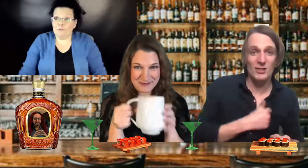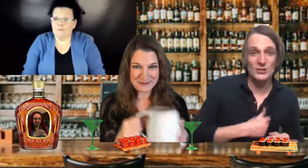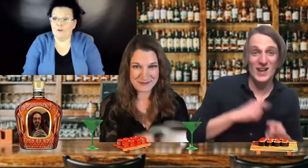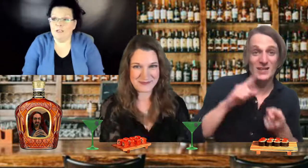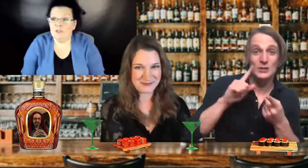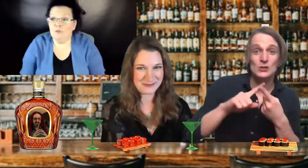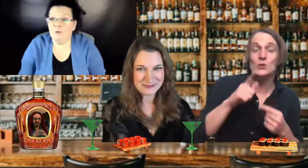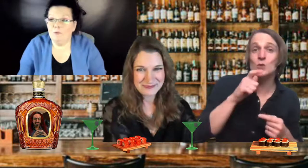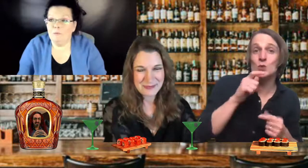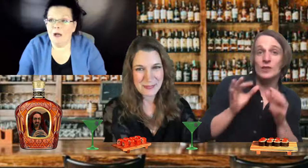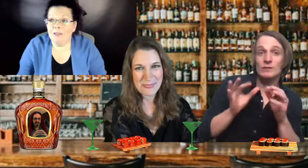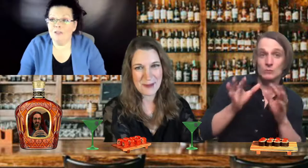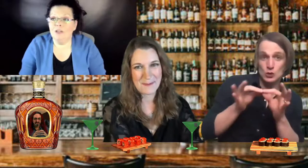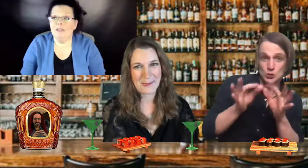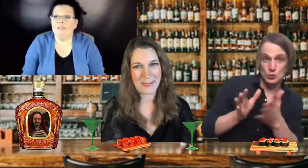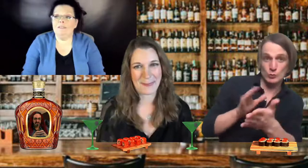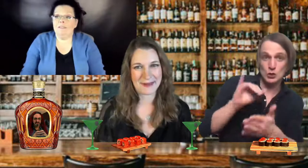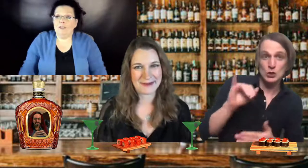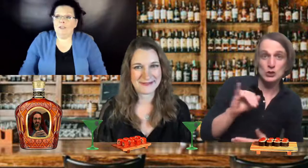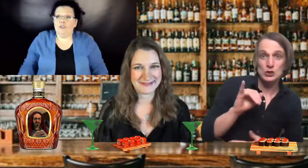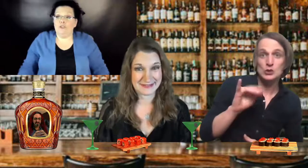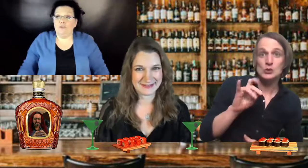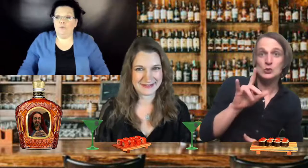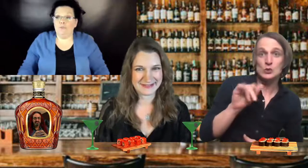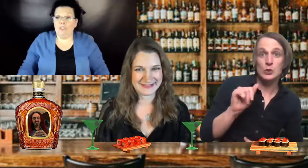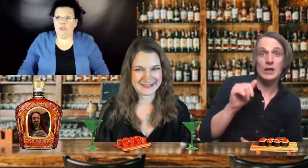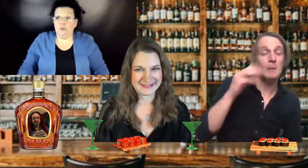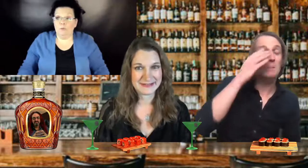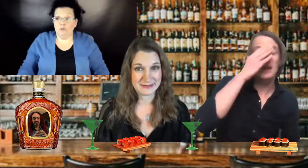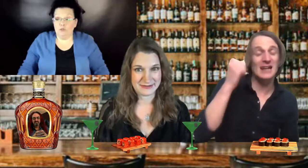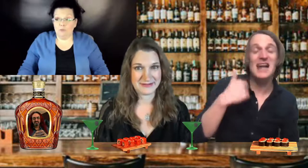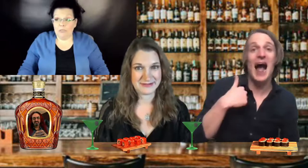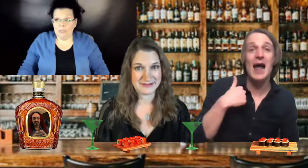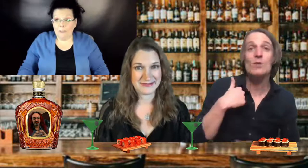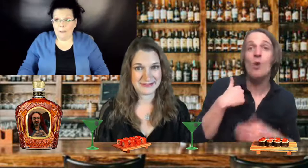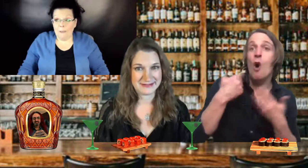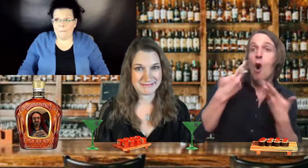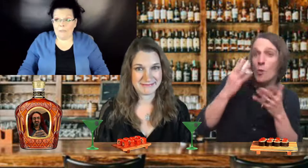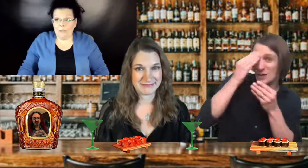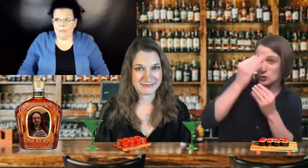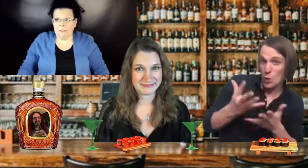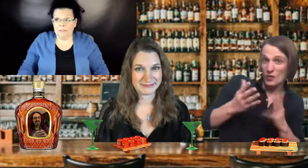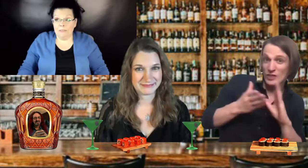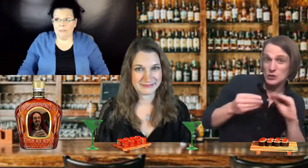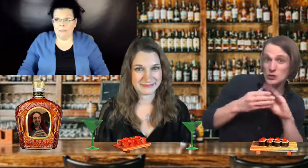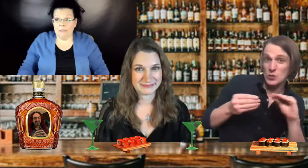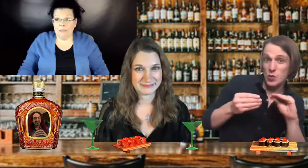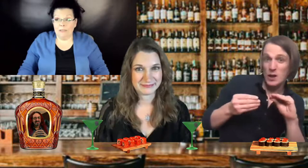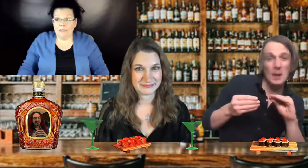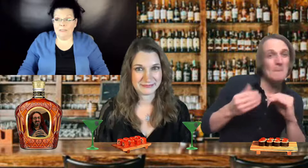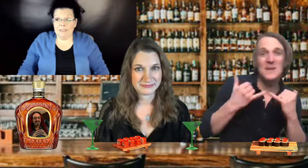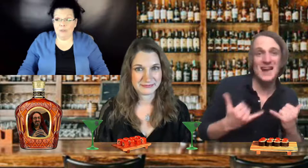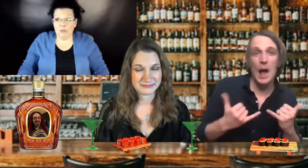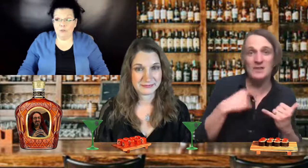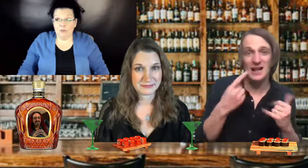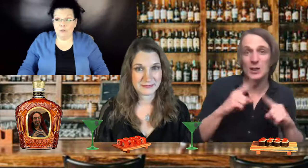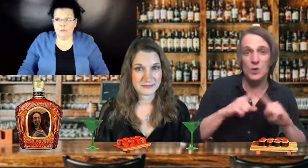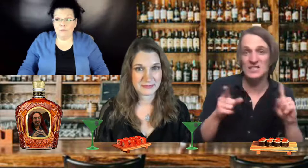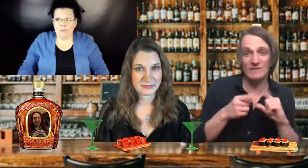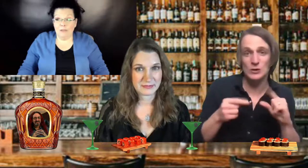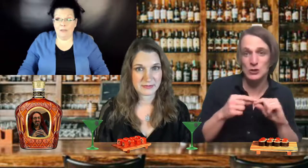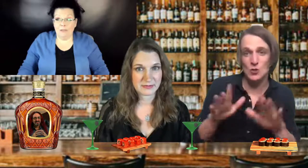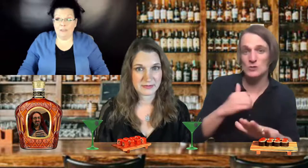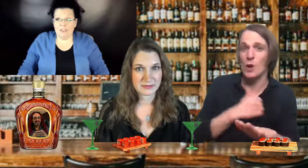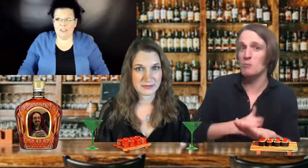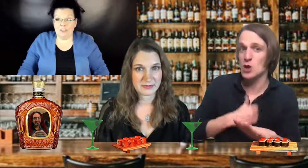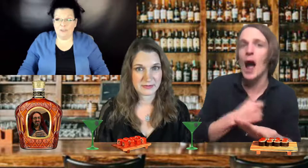So first of all, I do want to apologize to the interpreter, Julie, because I did tell her the story,